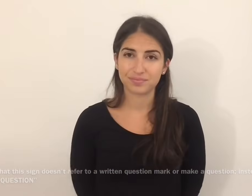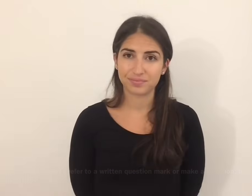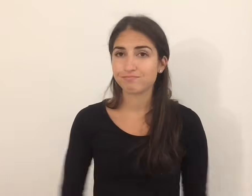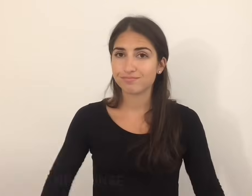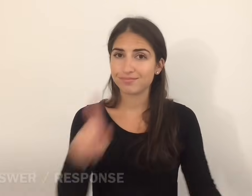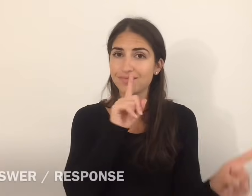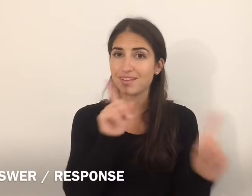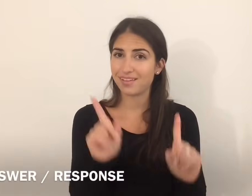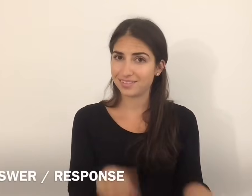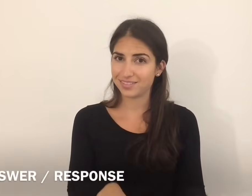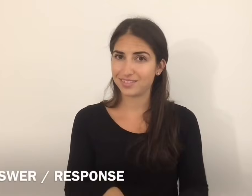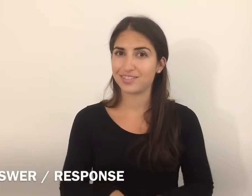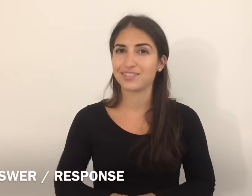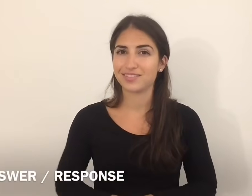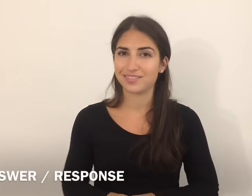question. Answer.